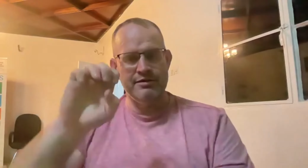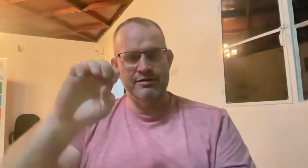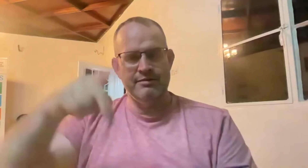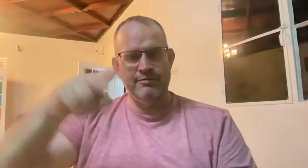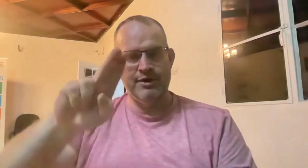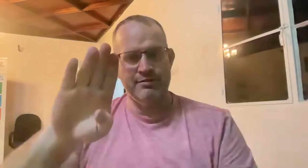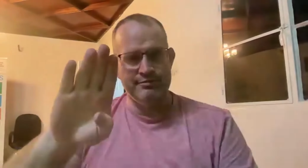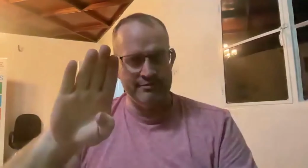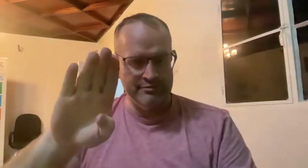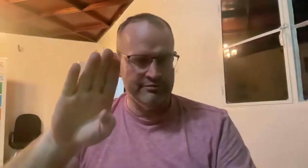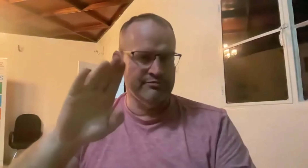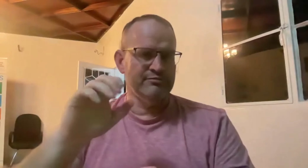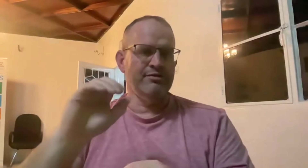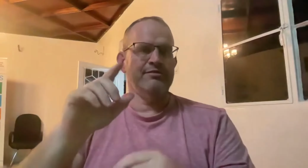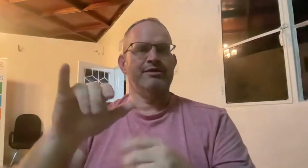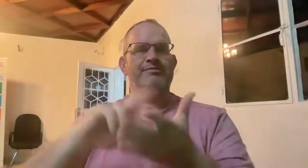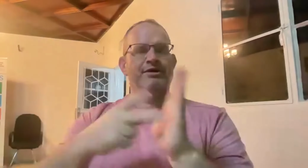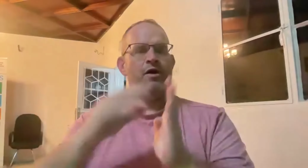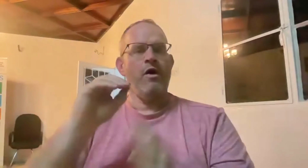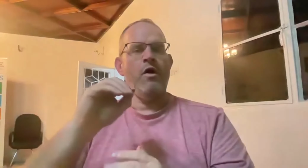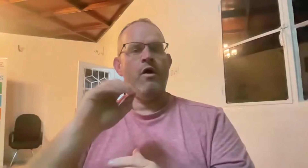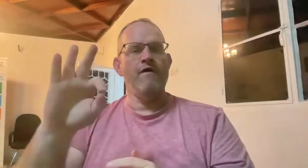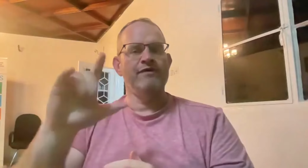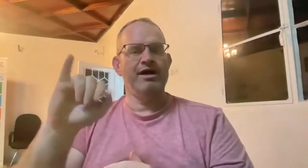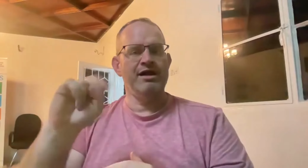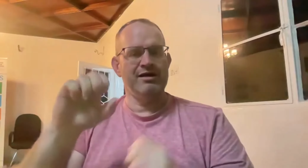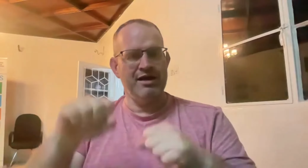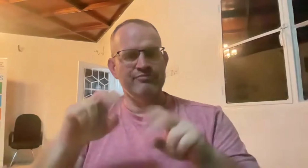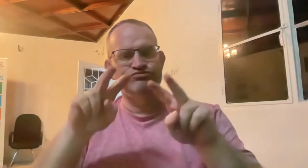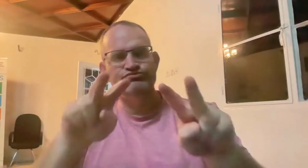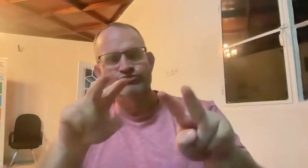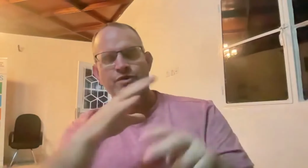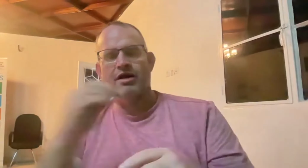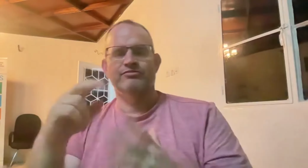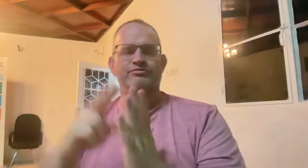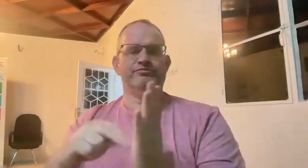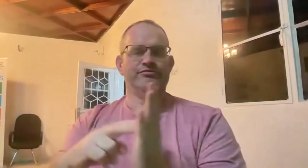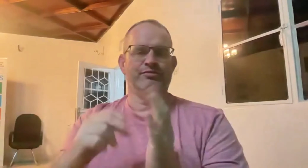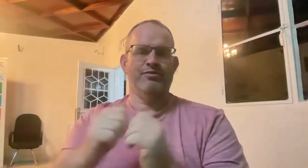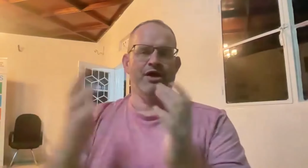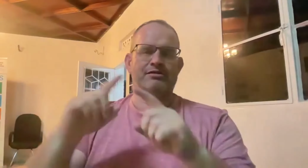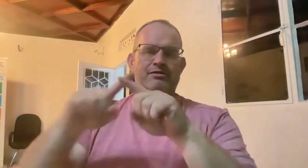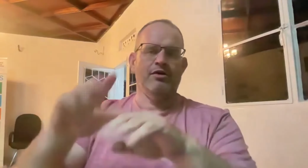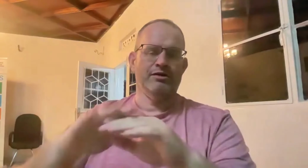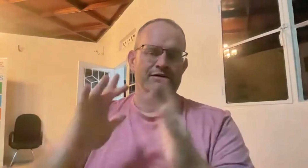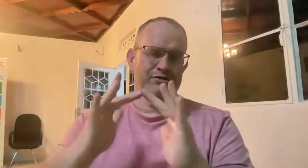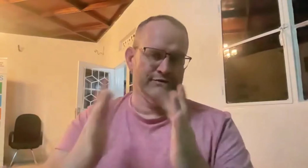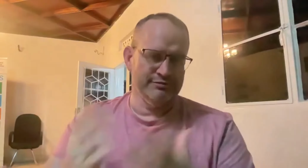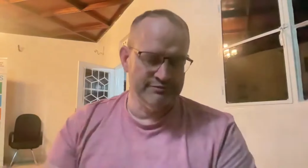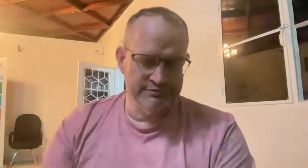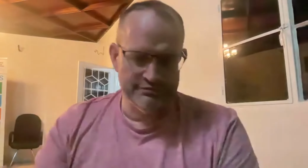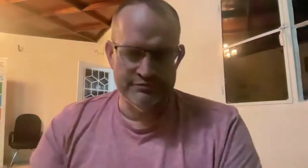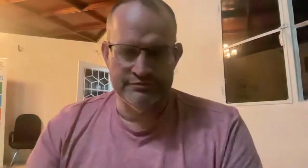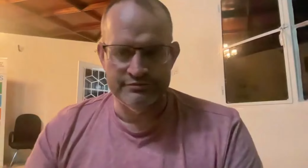can get in and use the XPub for an official view to be